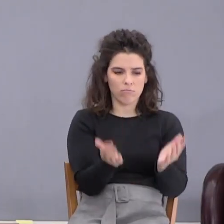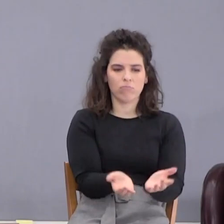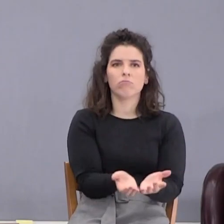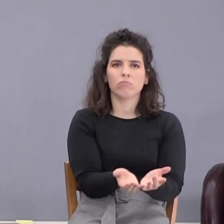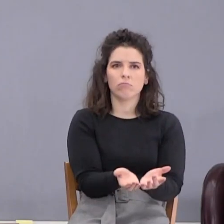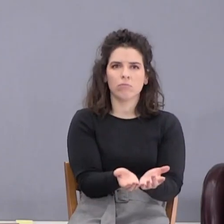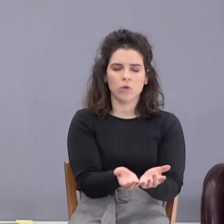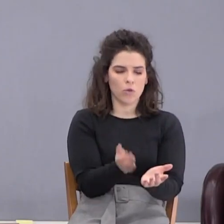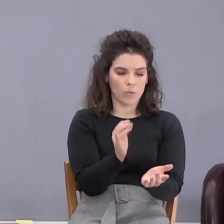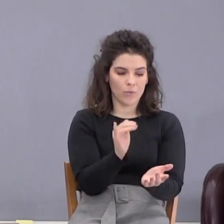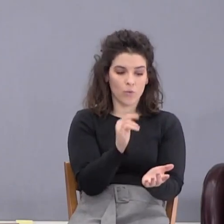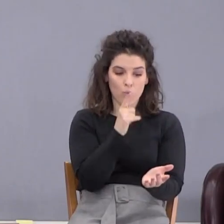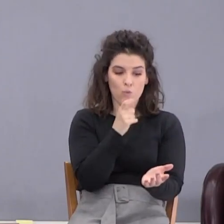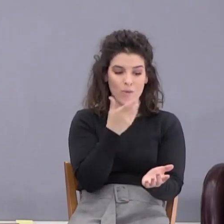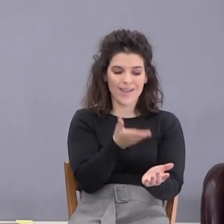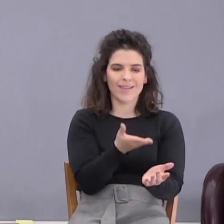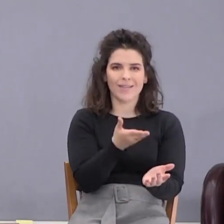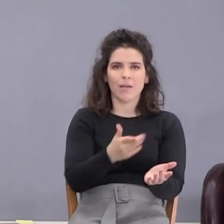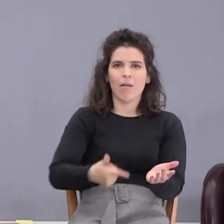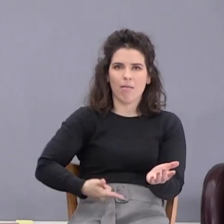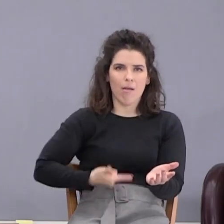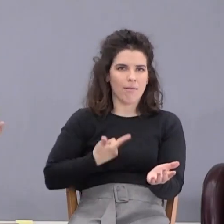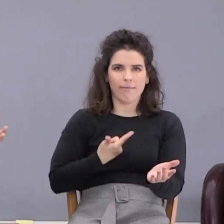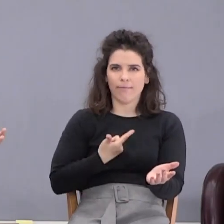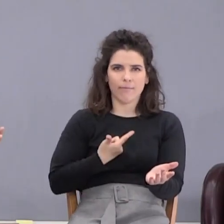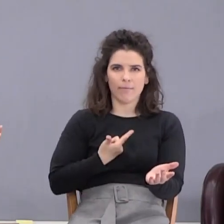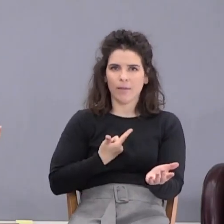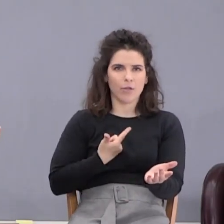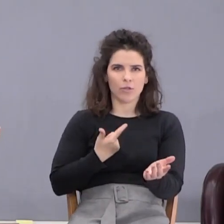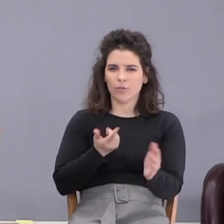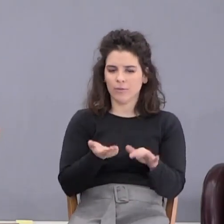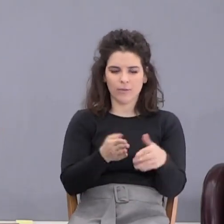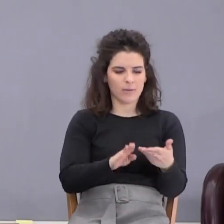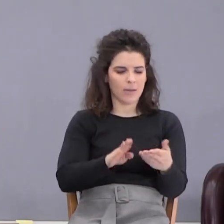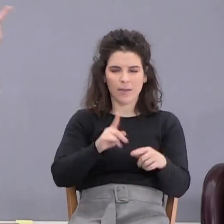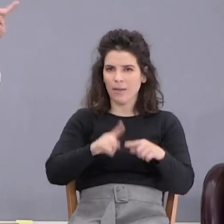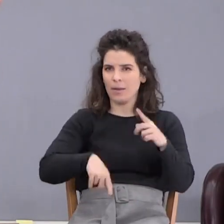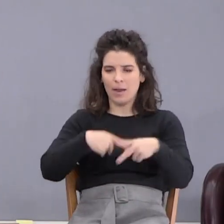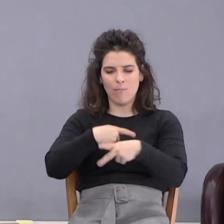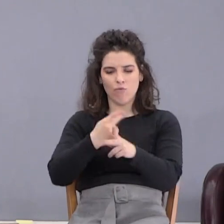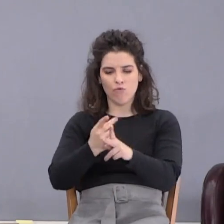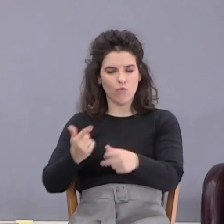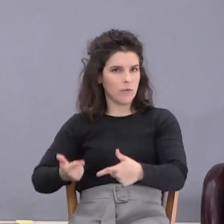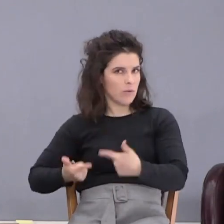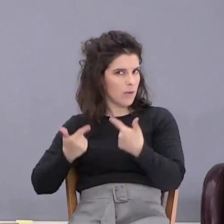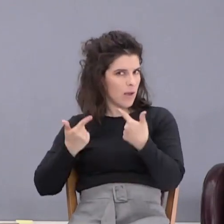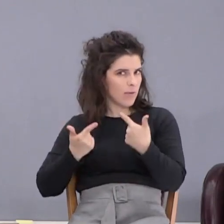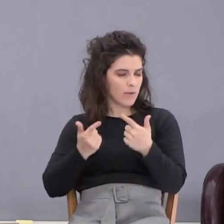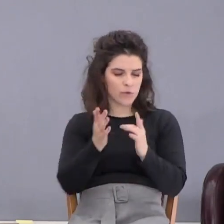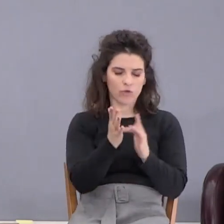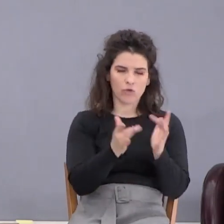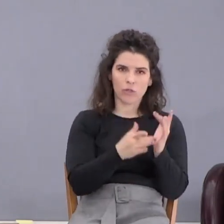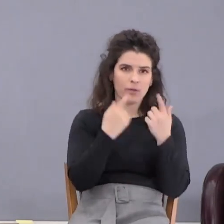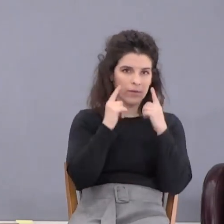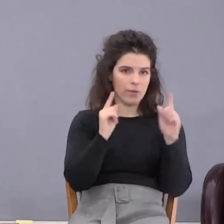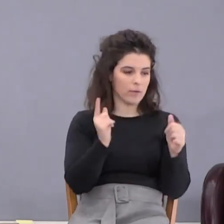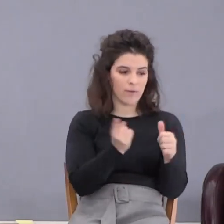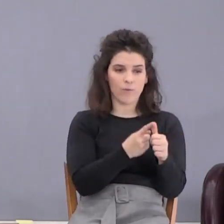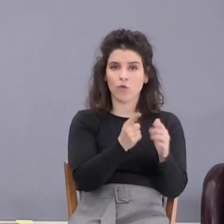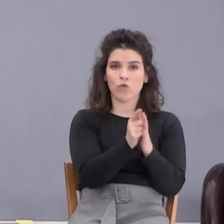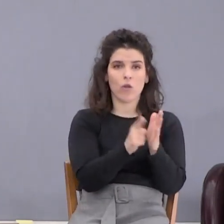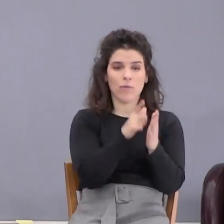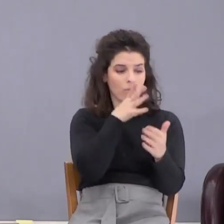is life. Death cannot generate life. Jesus, he fulfills the first principle of